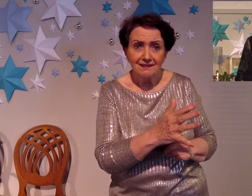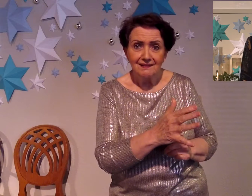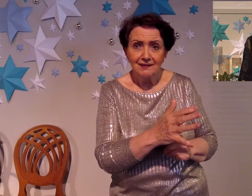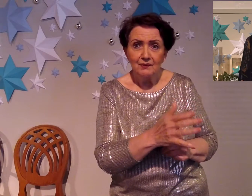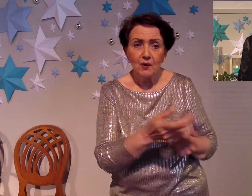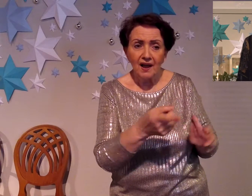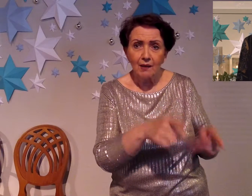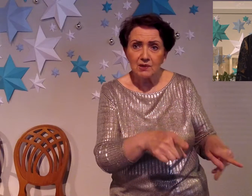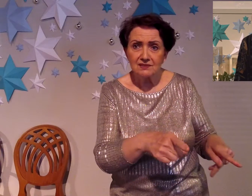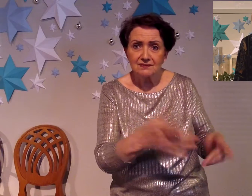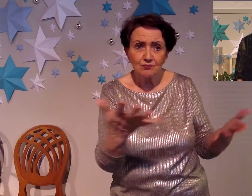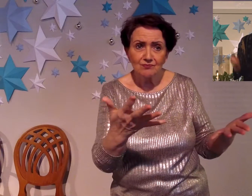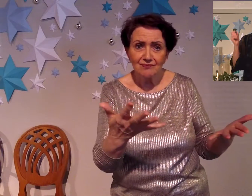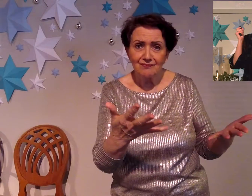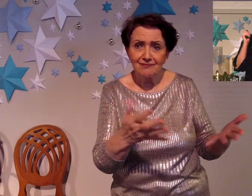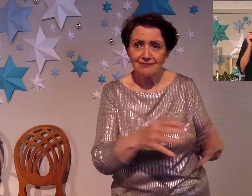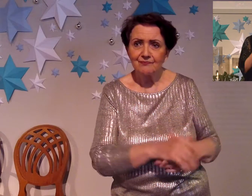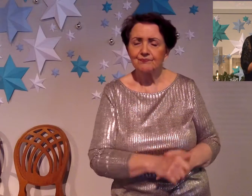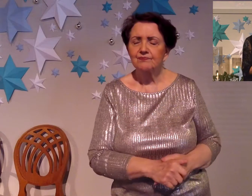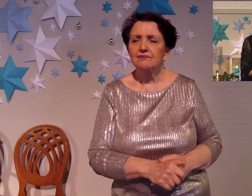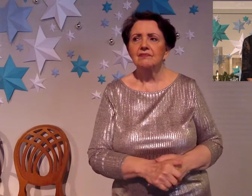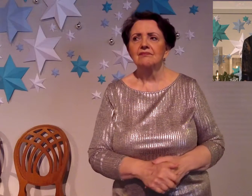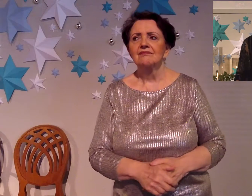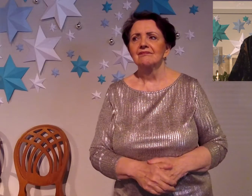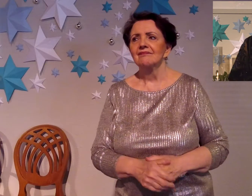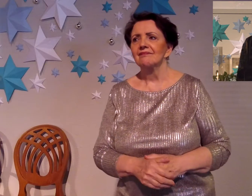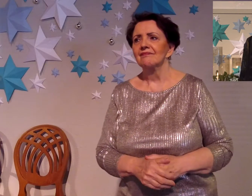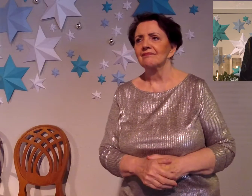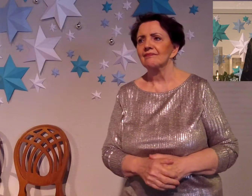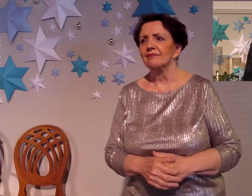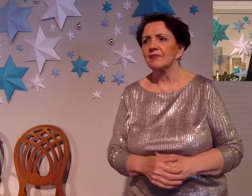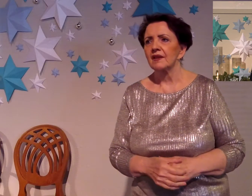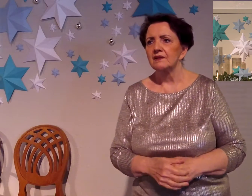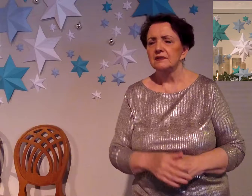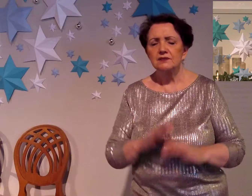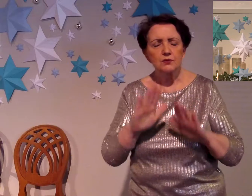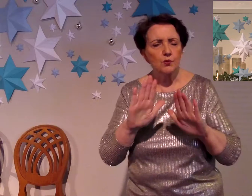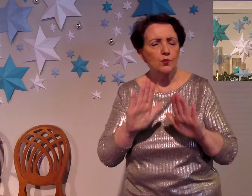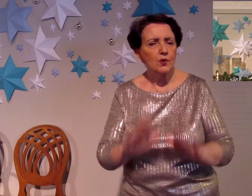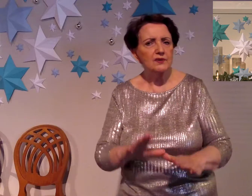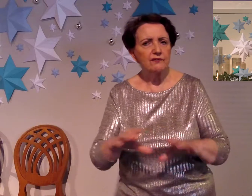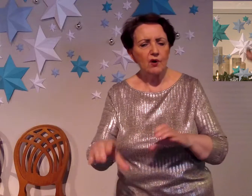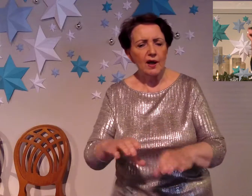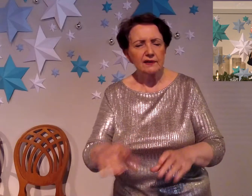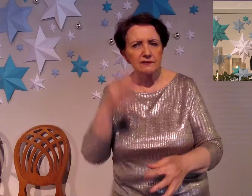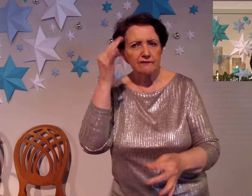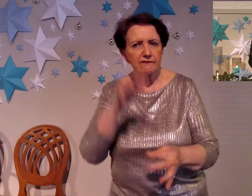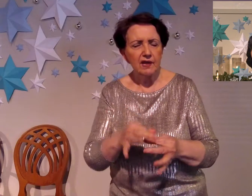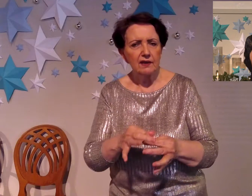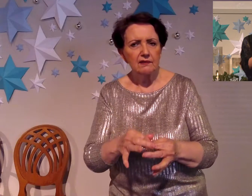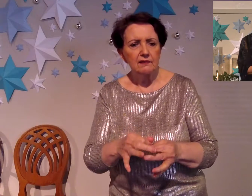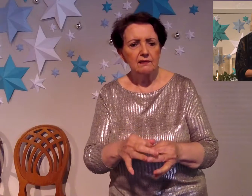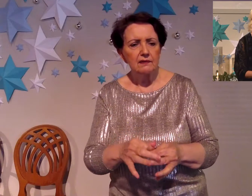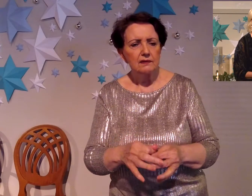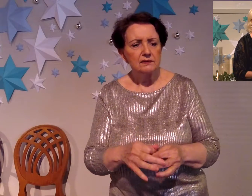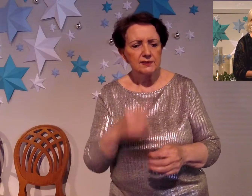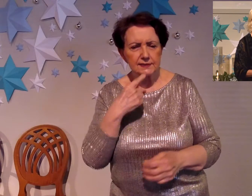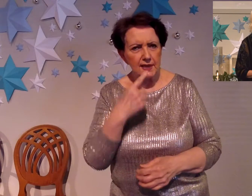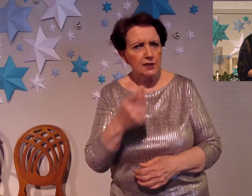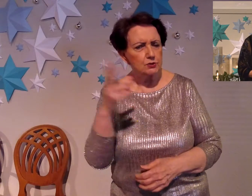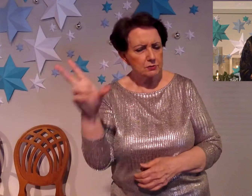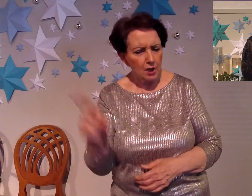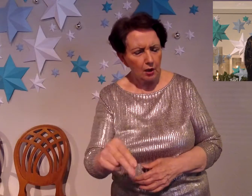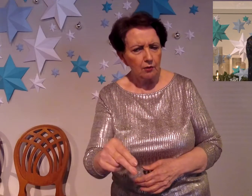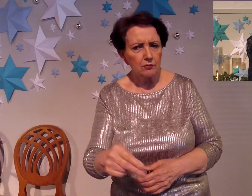right? And what an extraordinary act of faith it is to say, by God, no, I'm going to light the lamp of